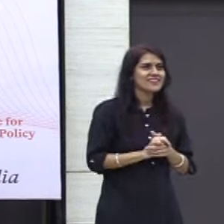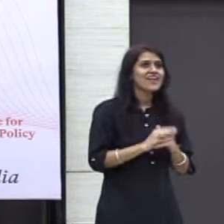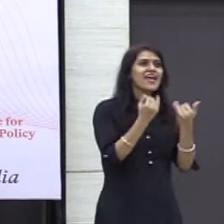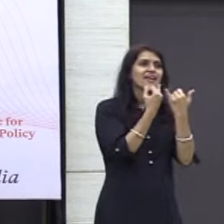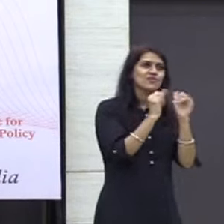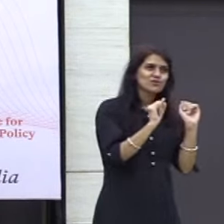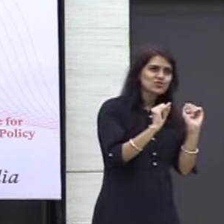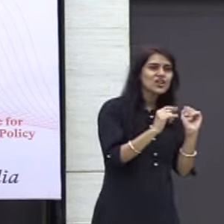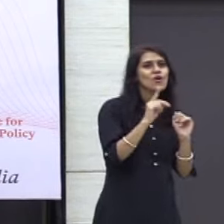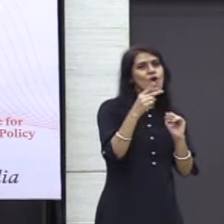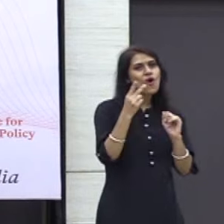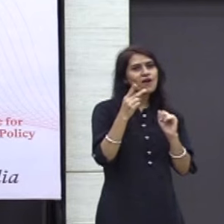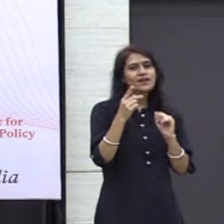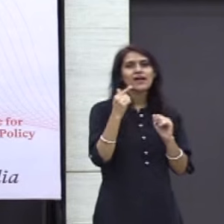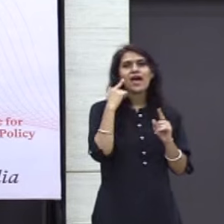individuals, entities,